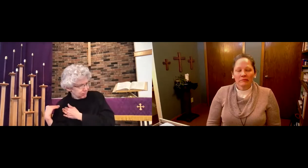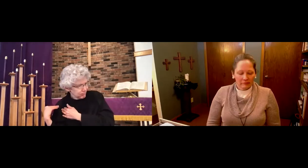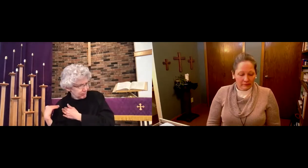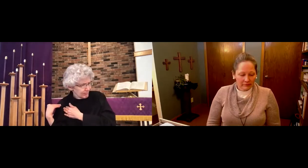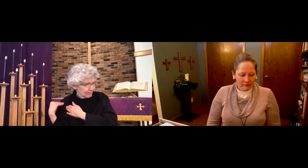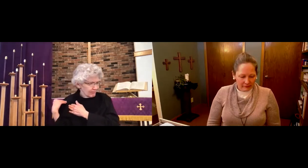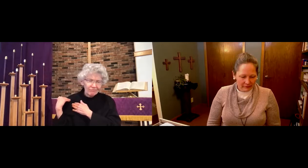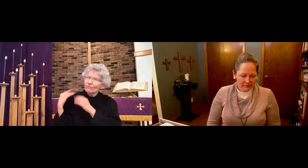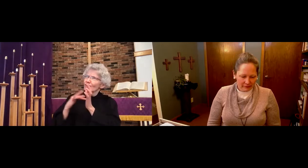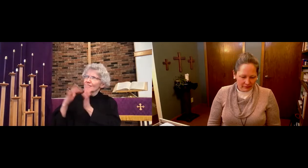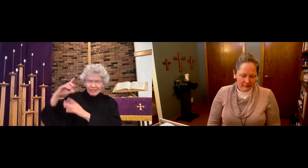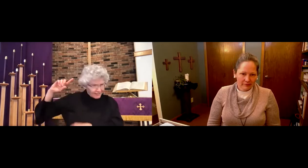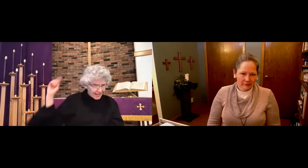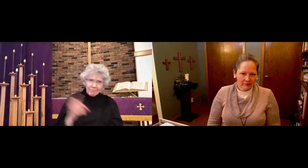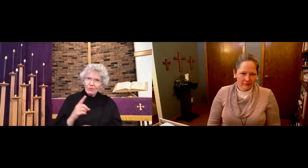burdened.